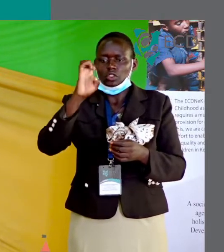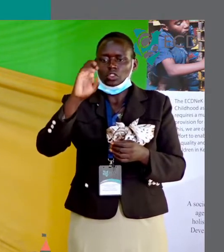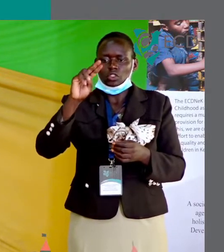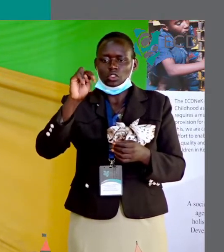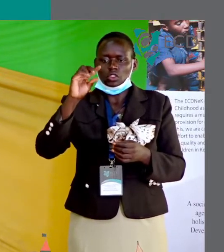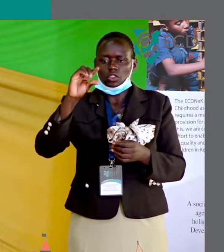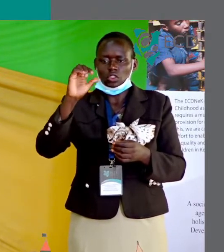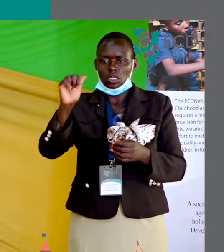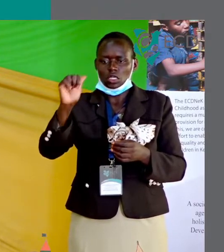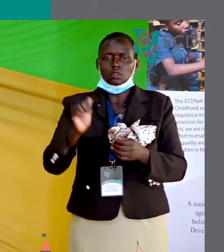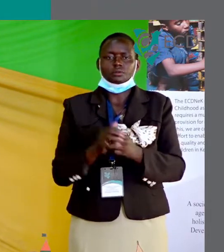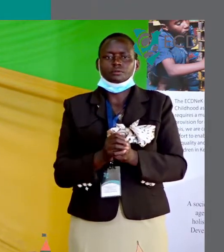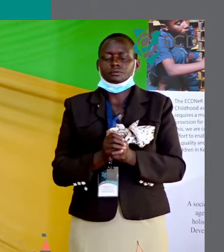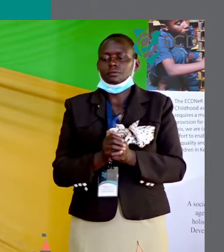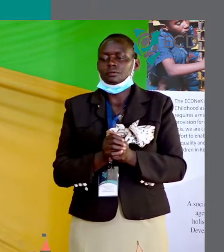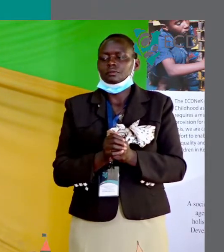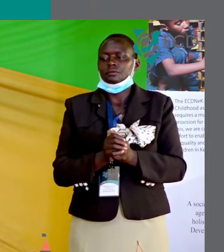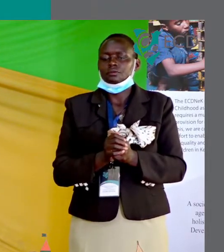called Gituamba.